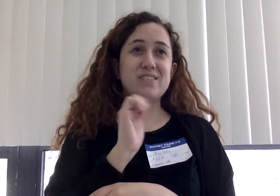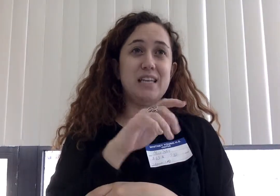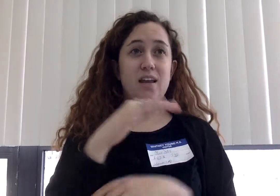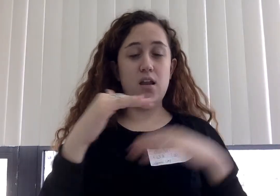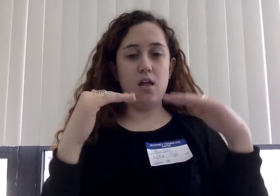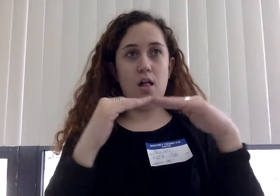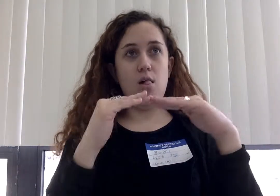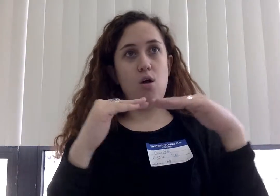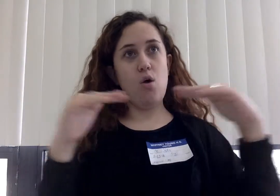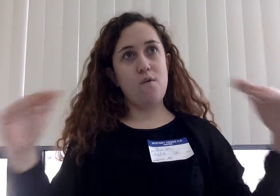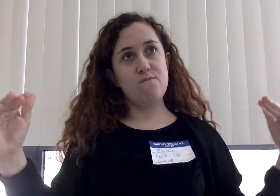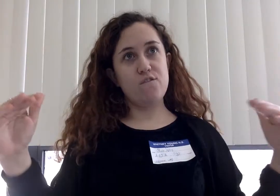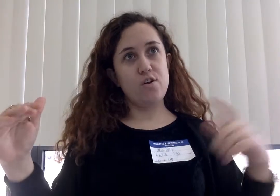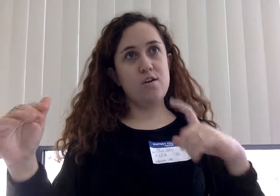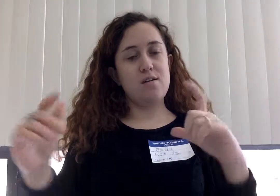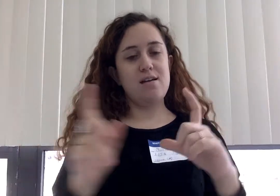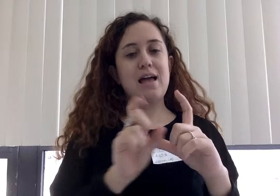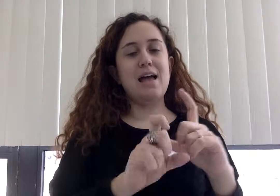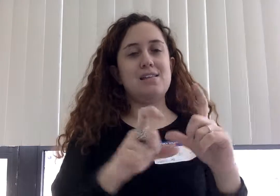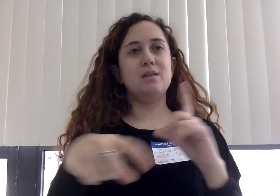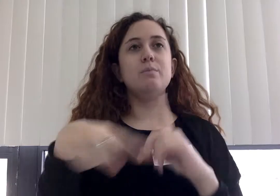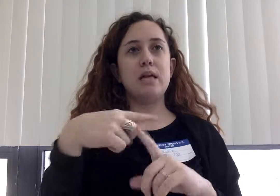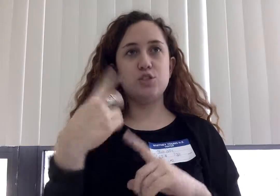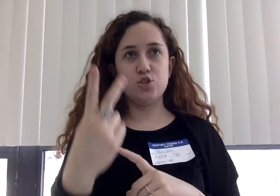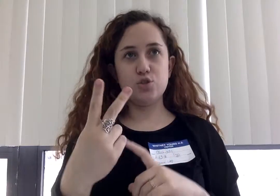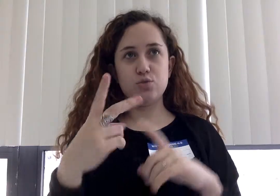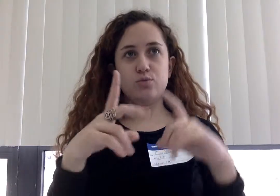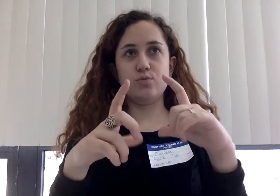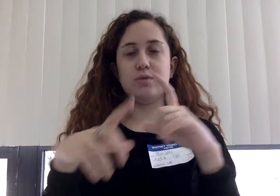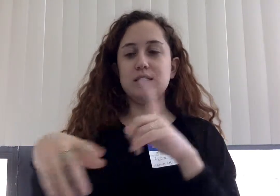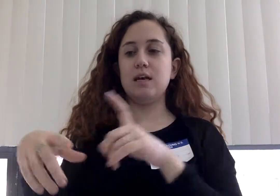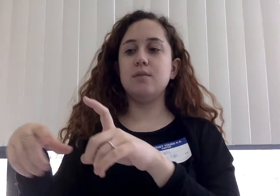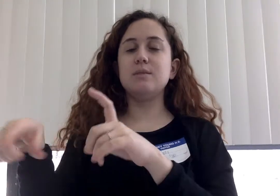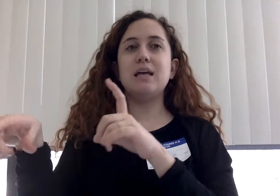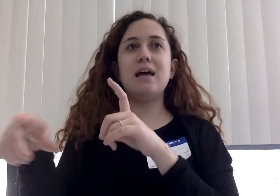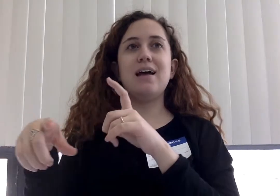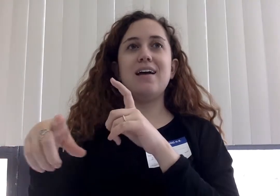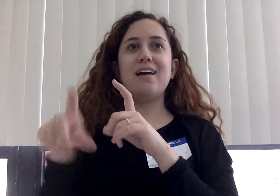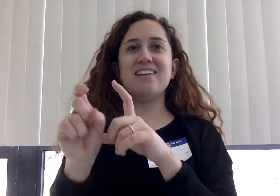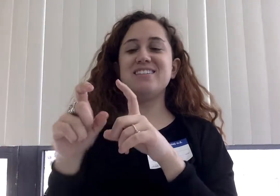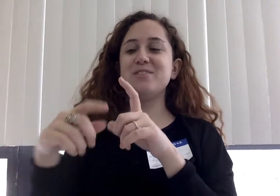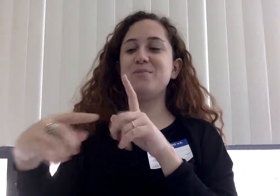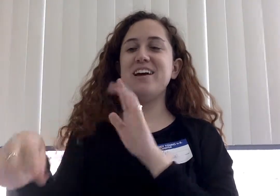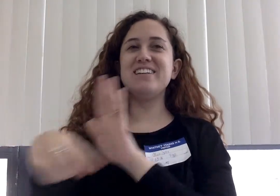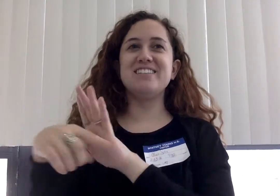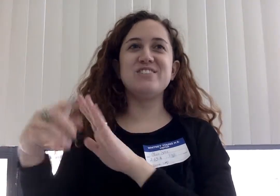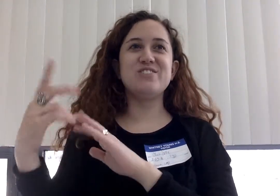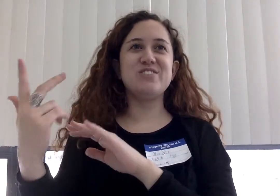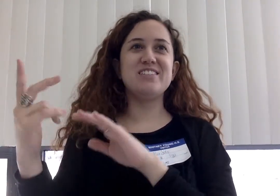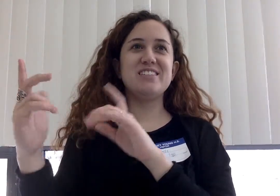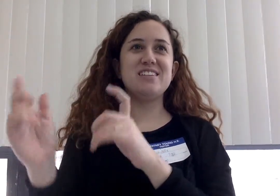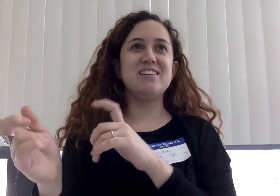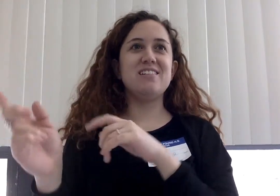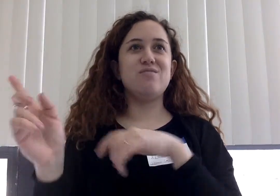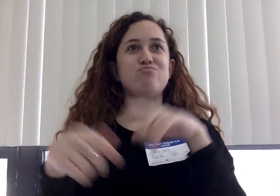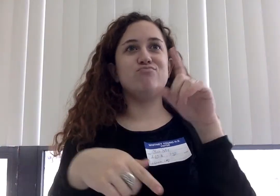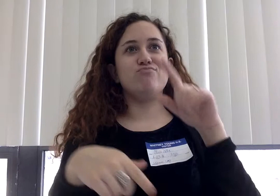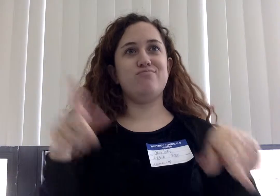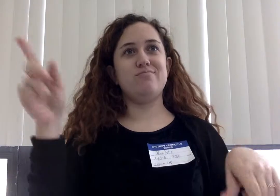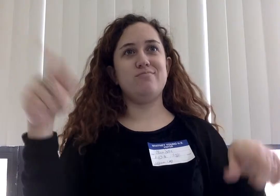factors the x plus 2 times the x minus 3. So these terms will cancel out.